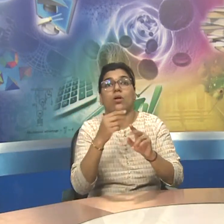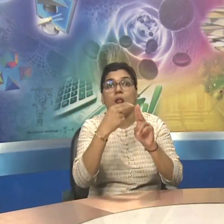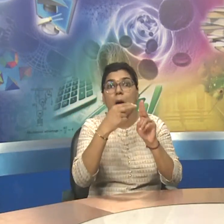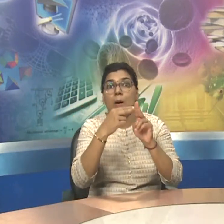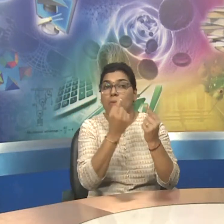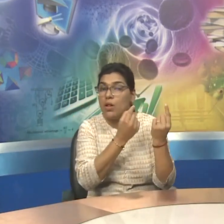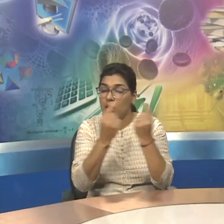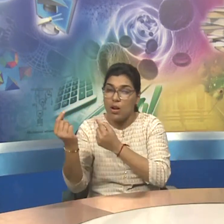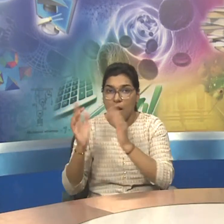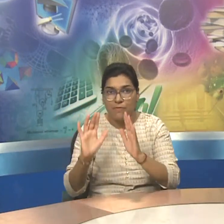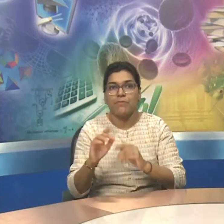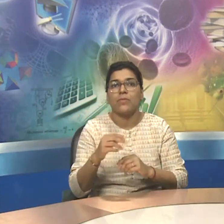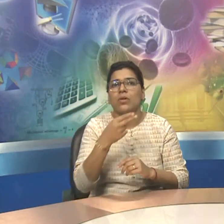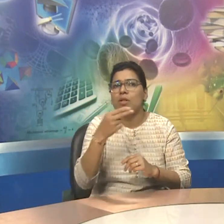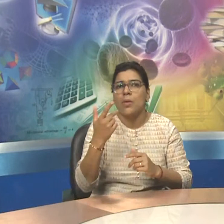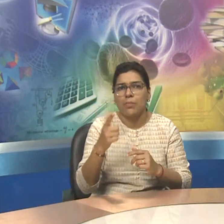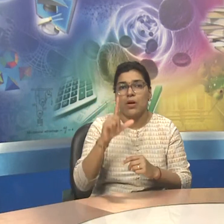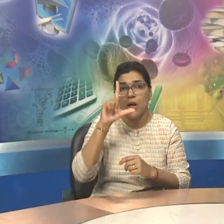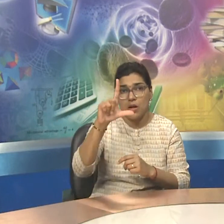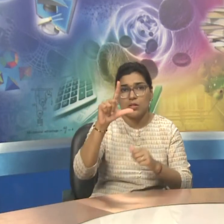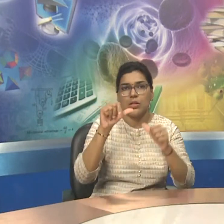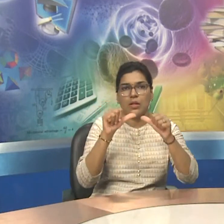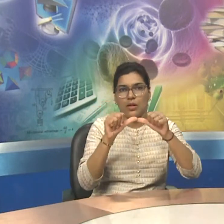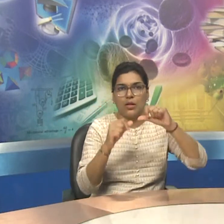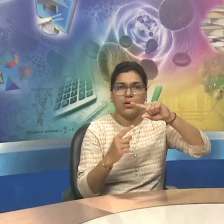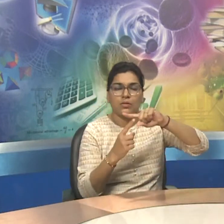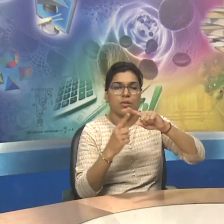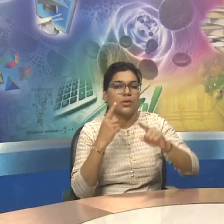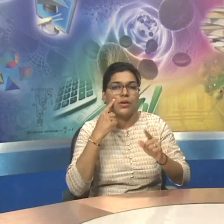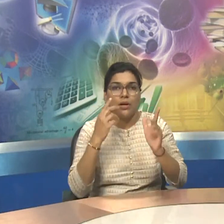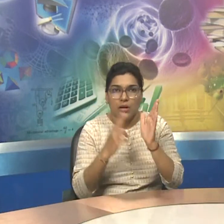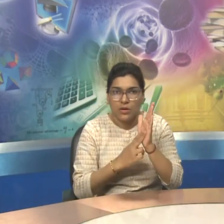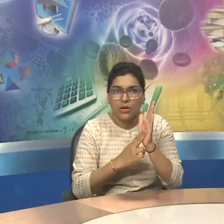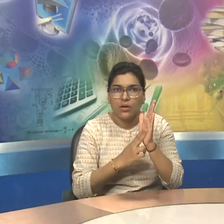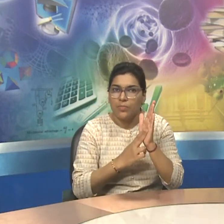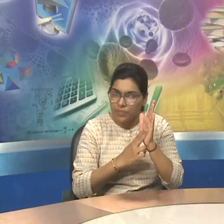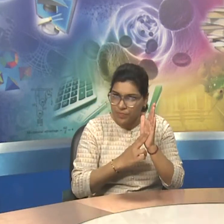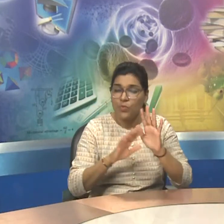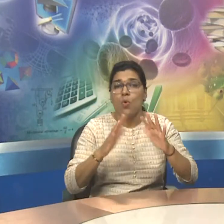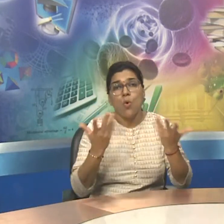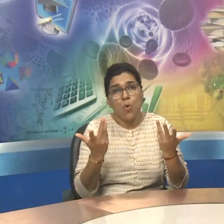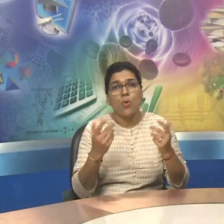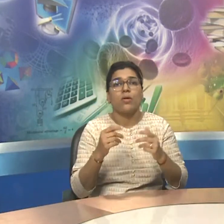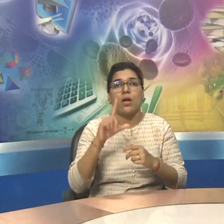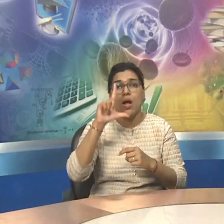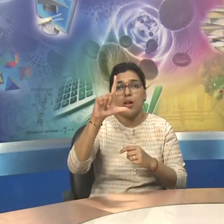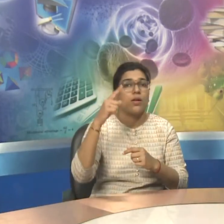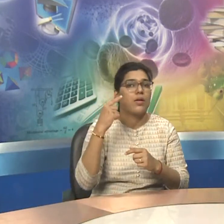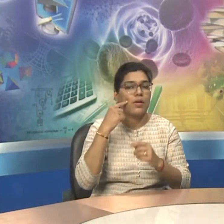The term liberty is derived from the Latin